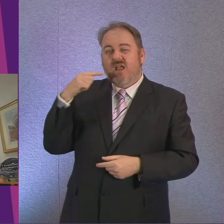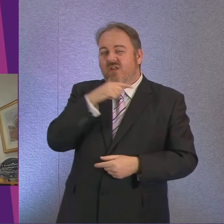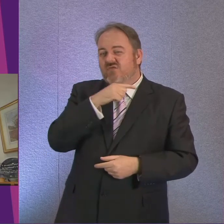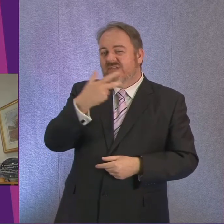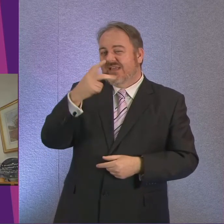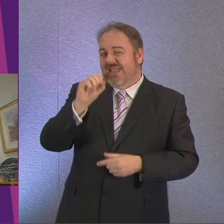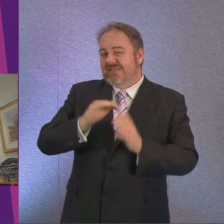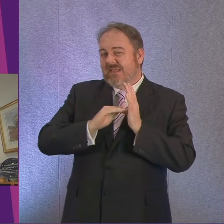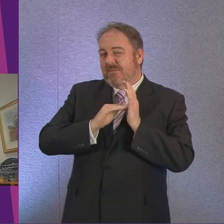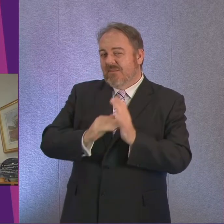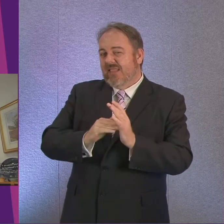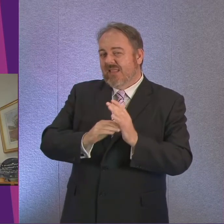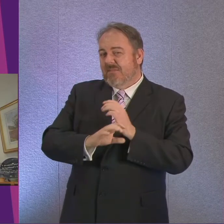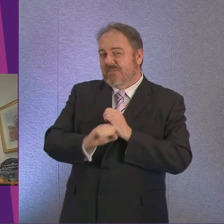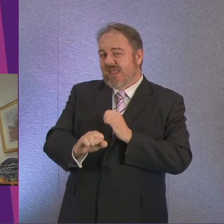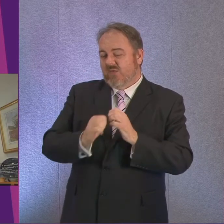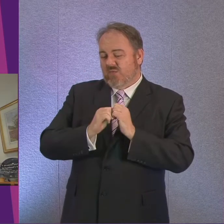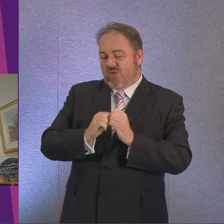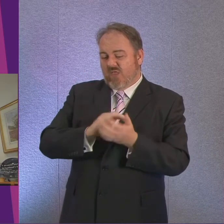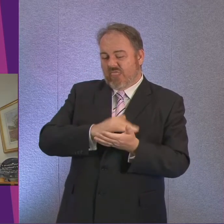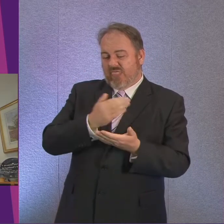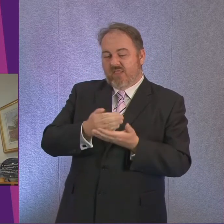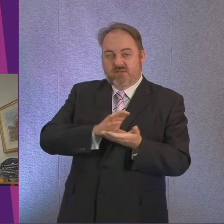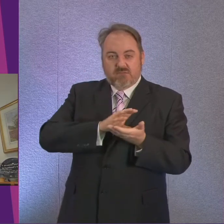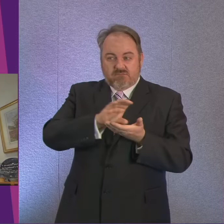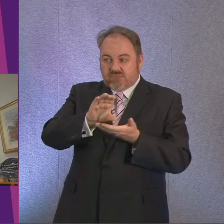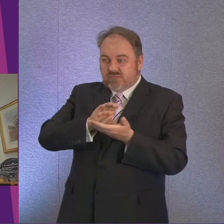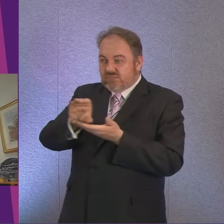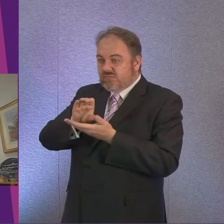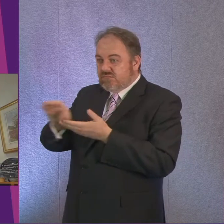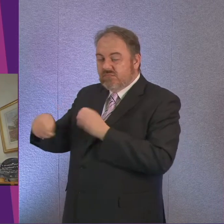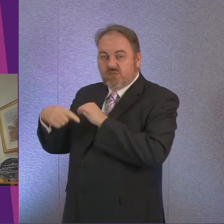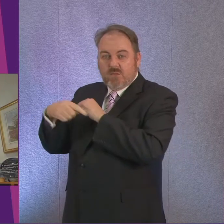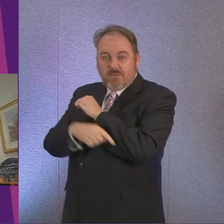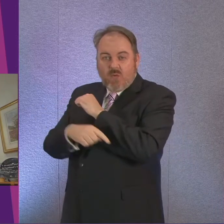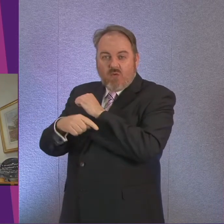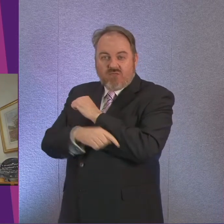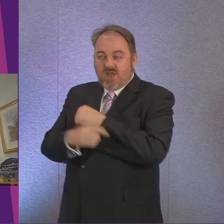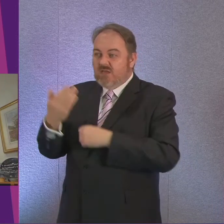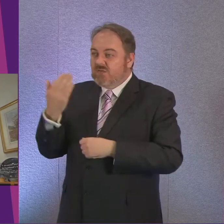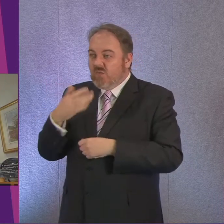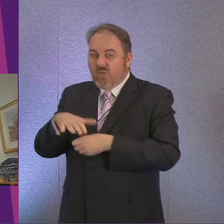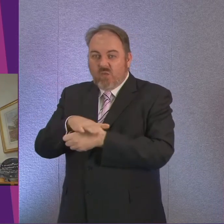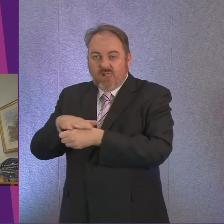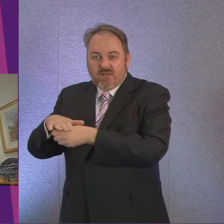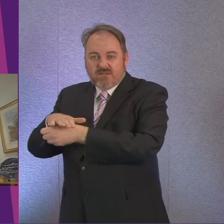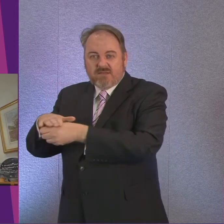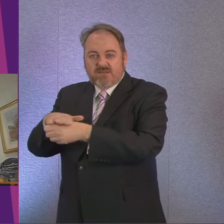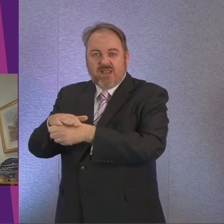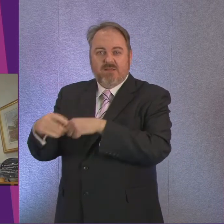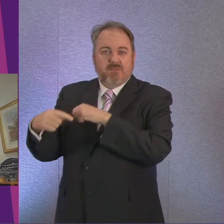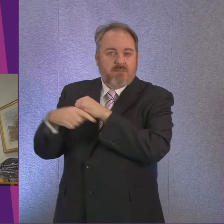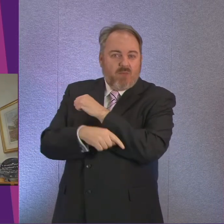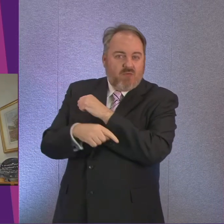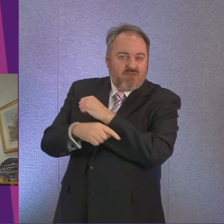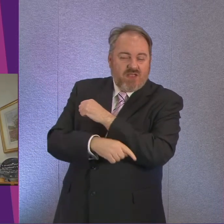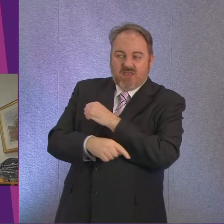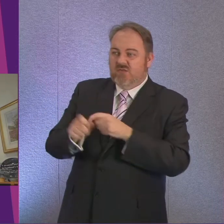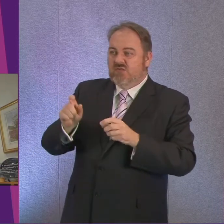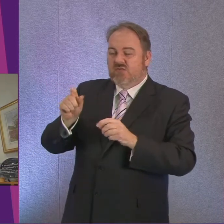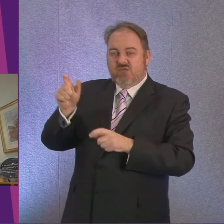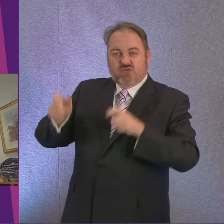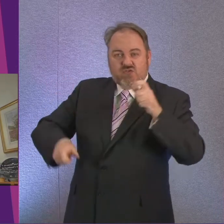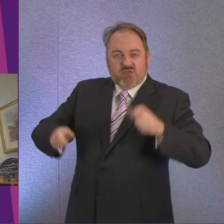of resources directly to schools and to relevant local authorities. And what we've said to schools and local authorities is that they've